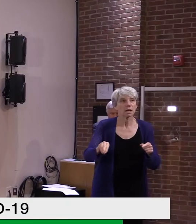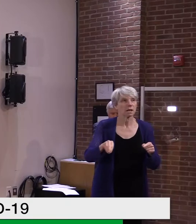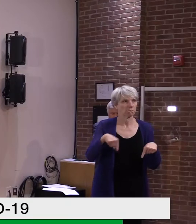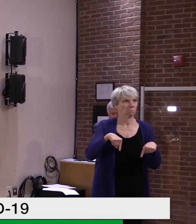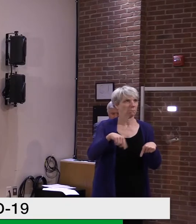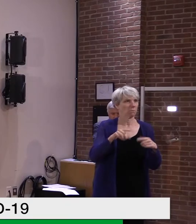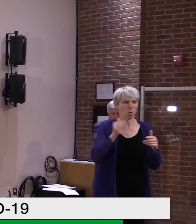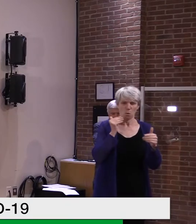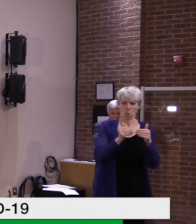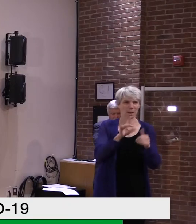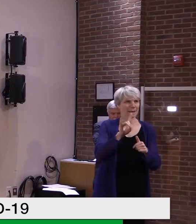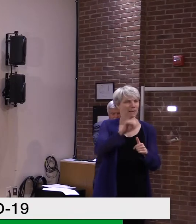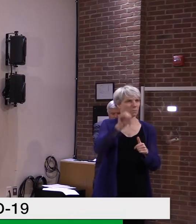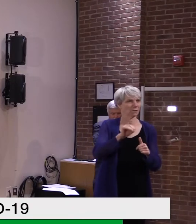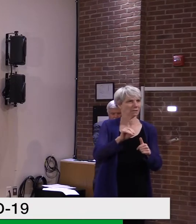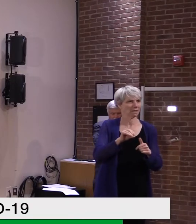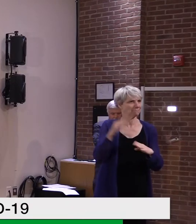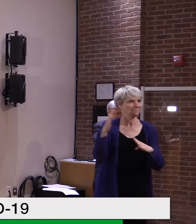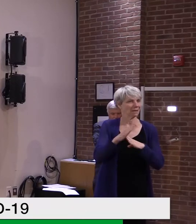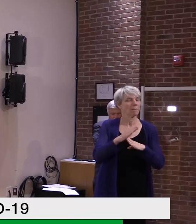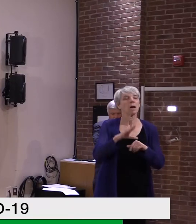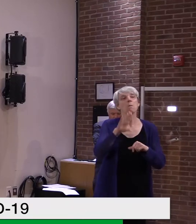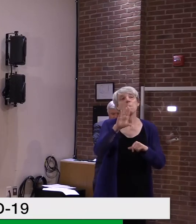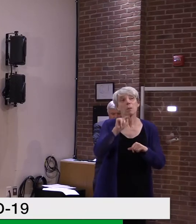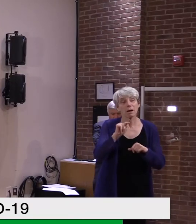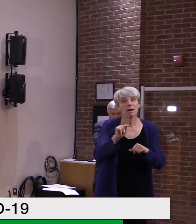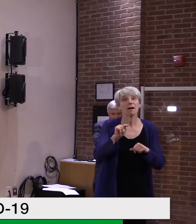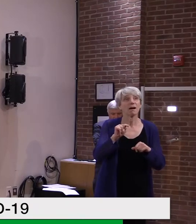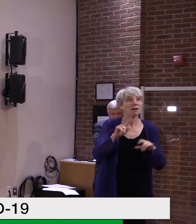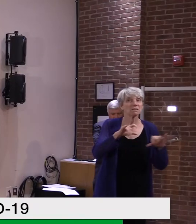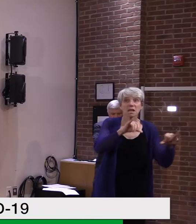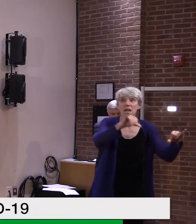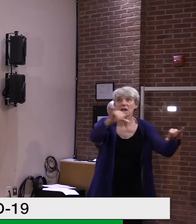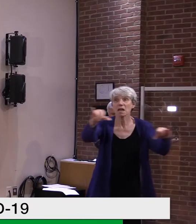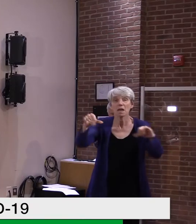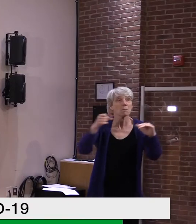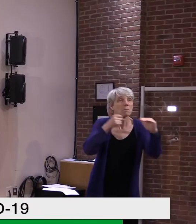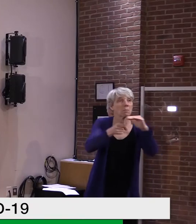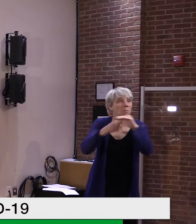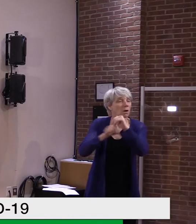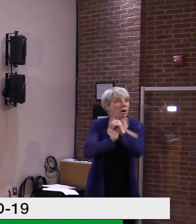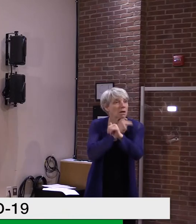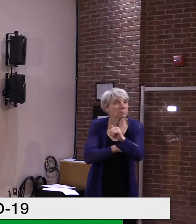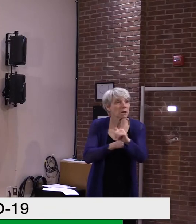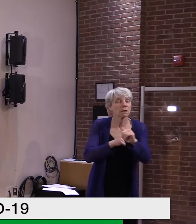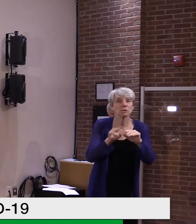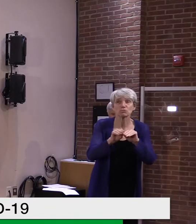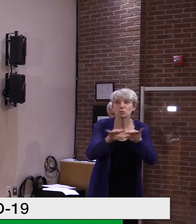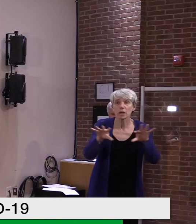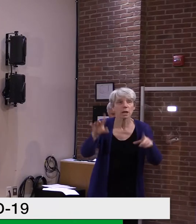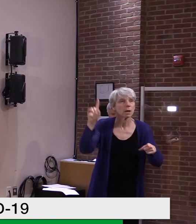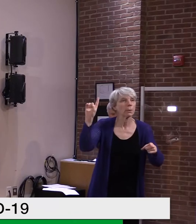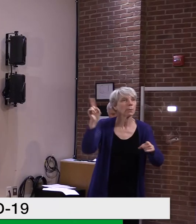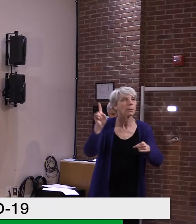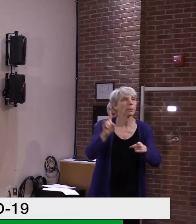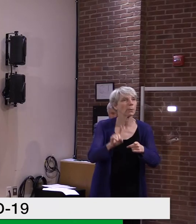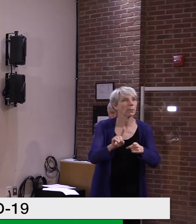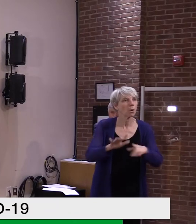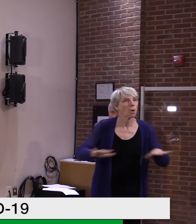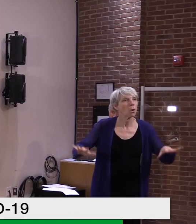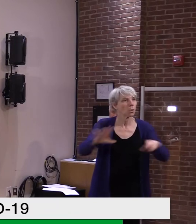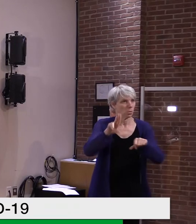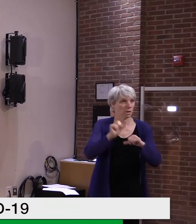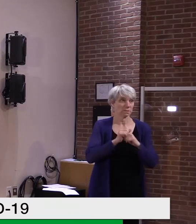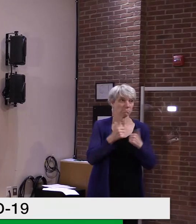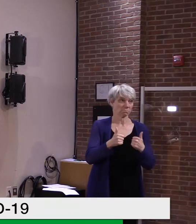less hospitalizations. You know, statistics are looking much more favorable at this point in time. The